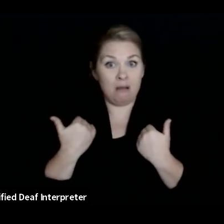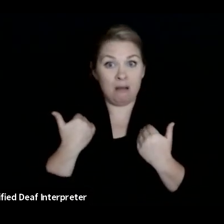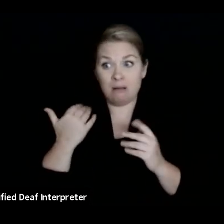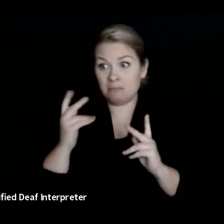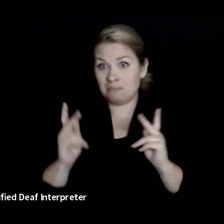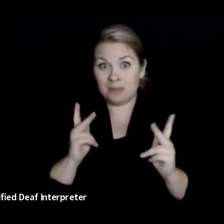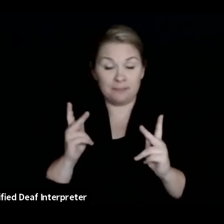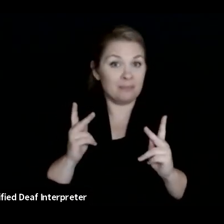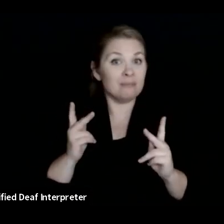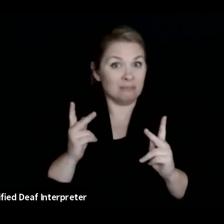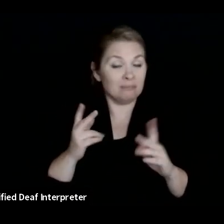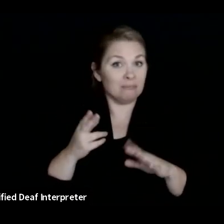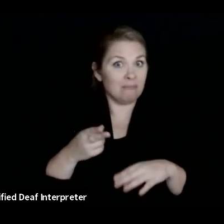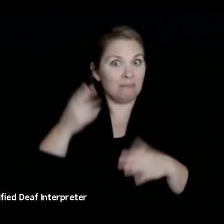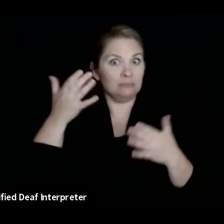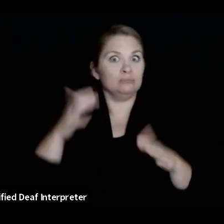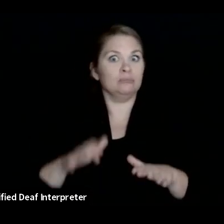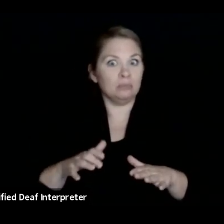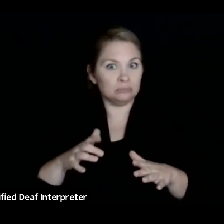truth to that?